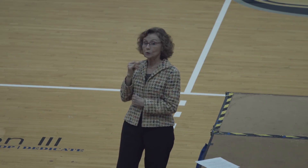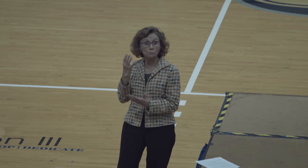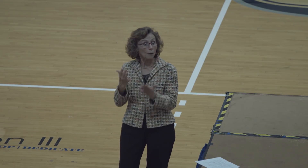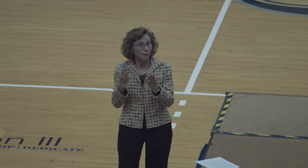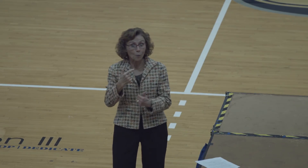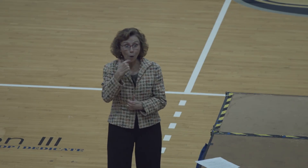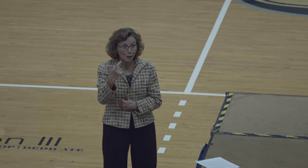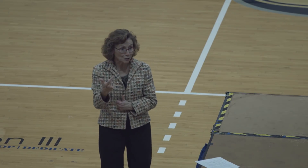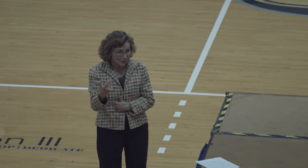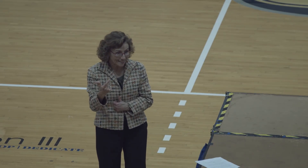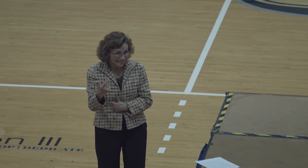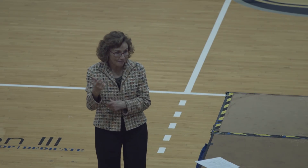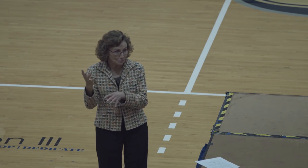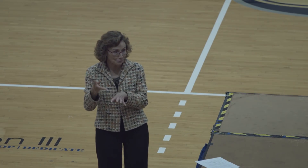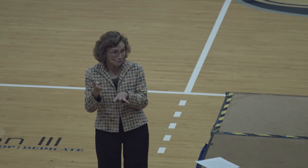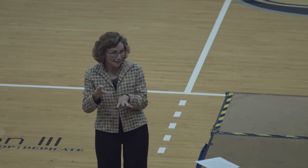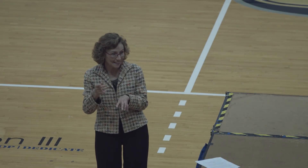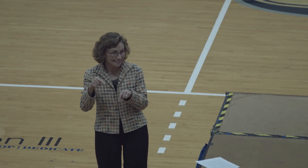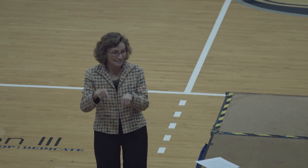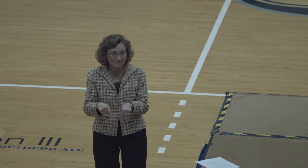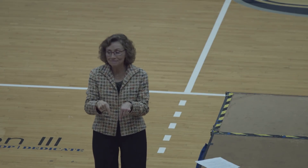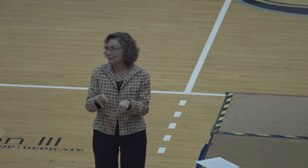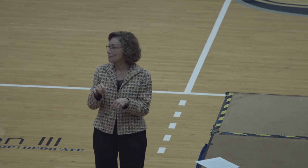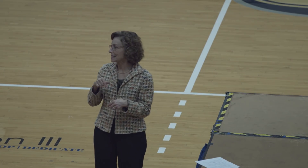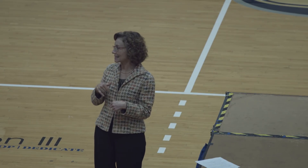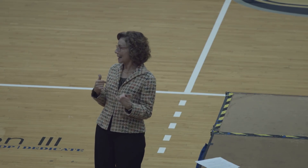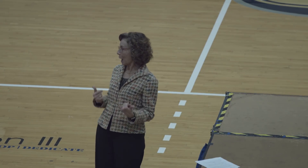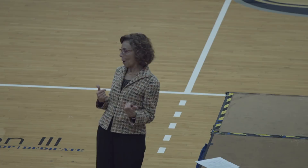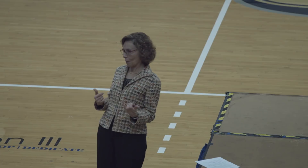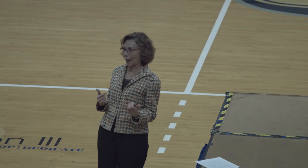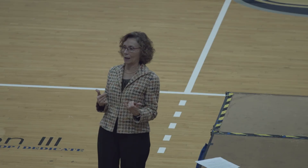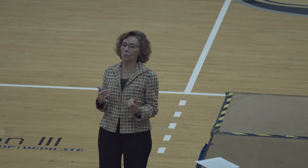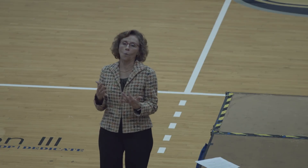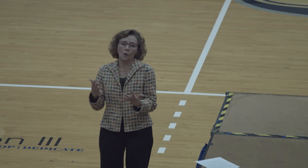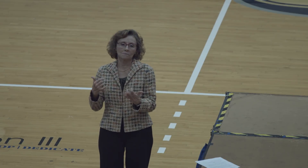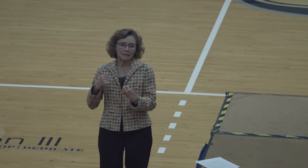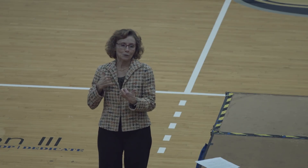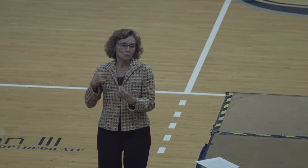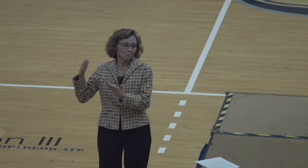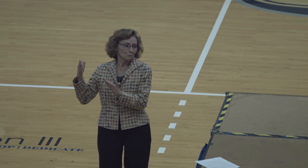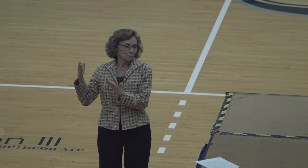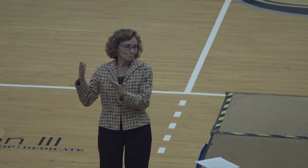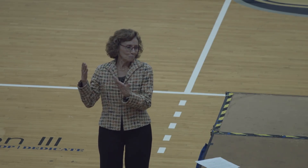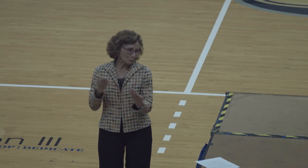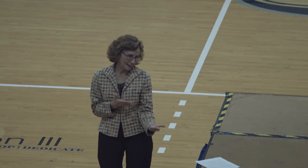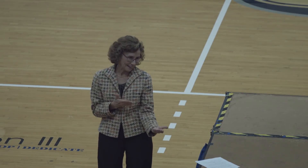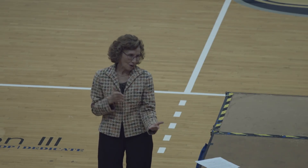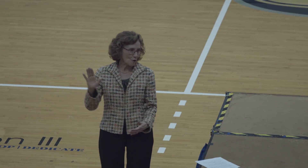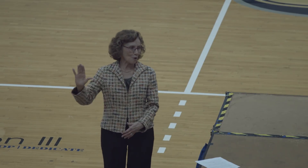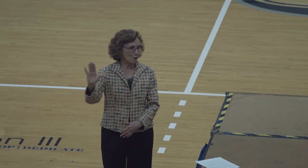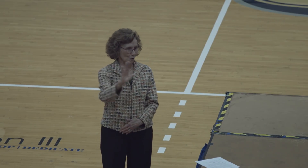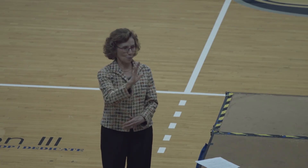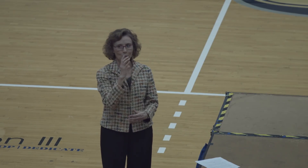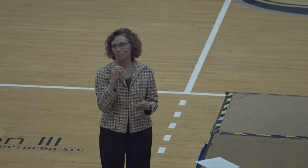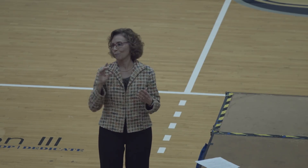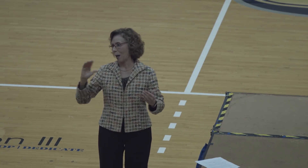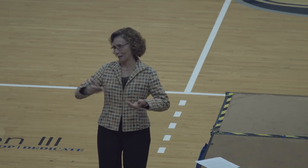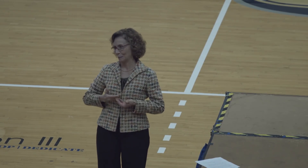away, and she is probably watching the live streaming of this event, and she has asked me